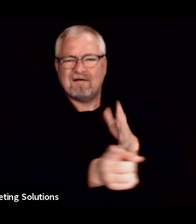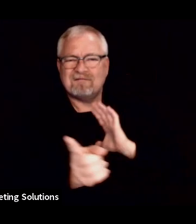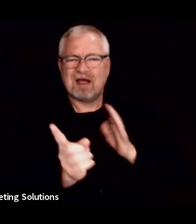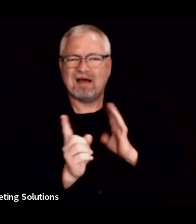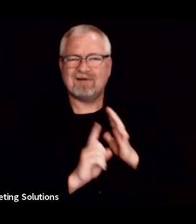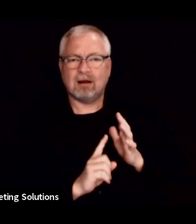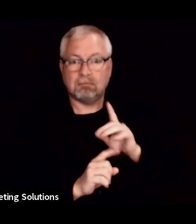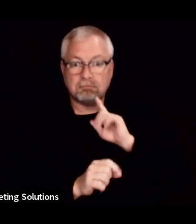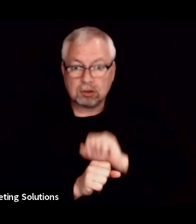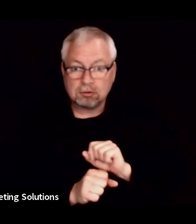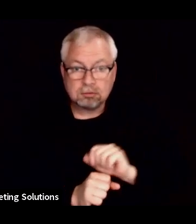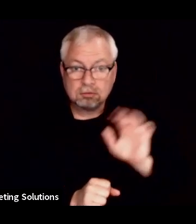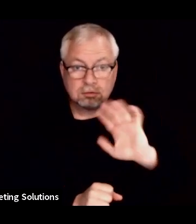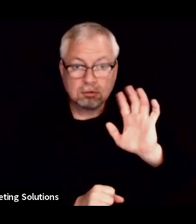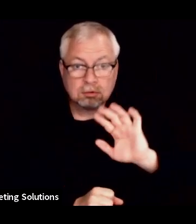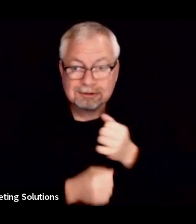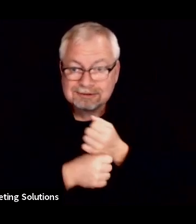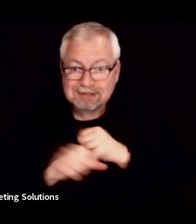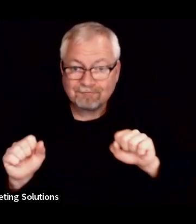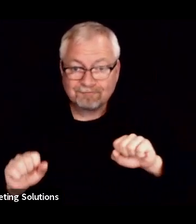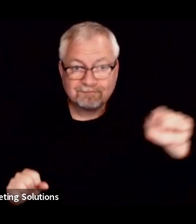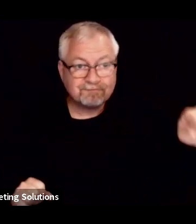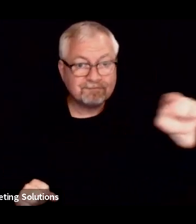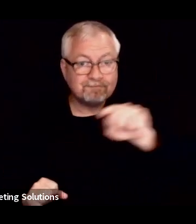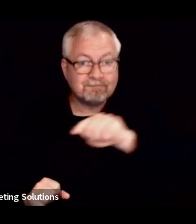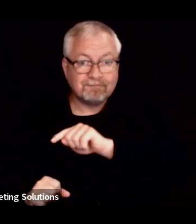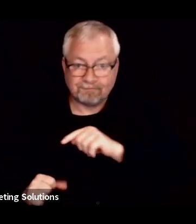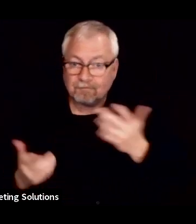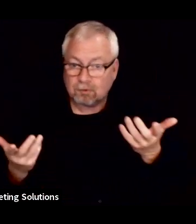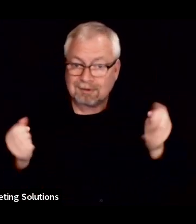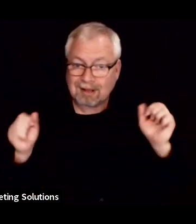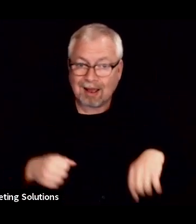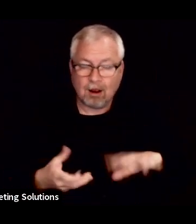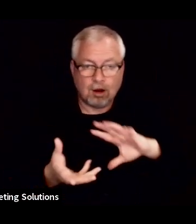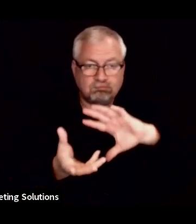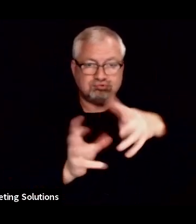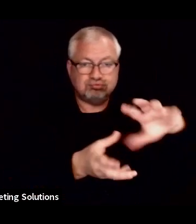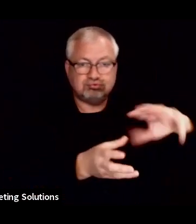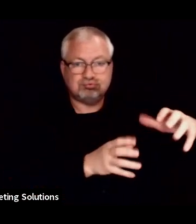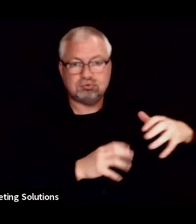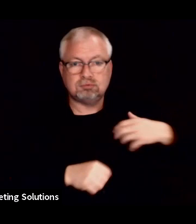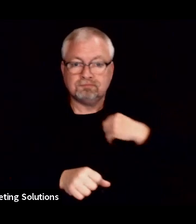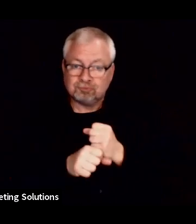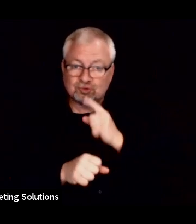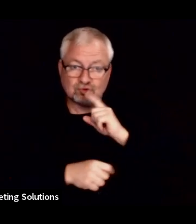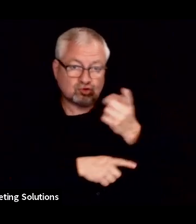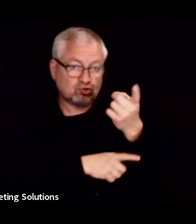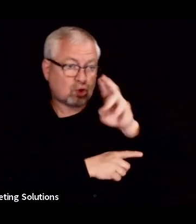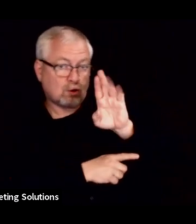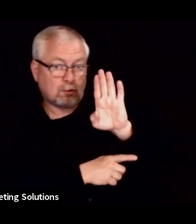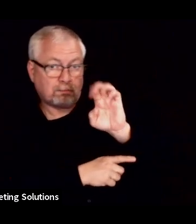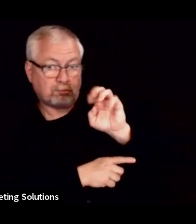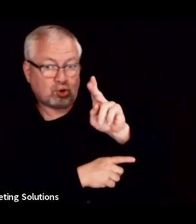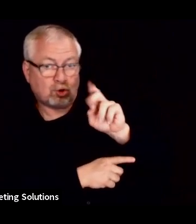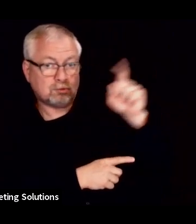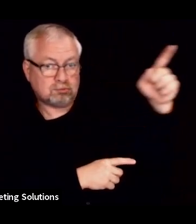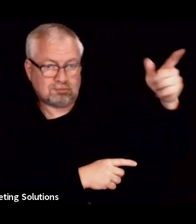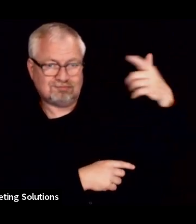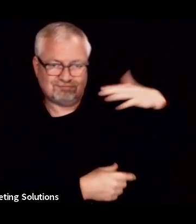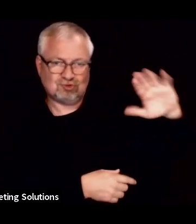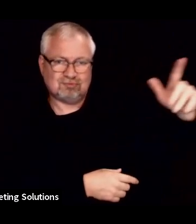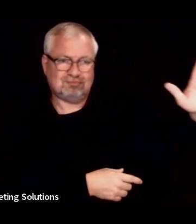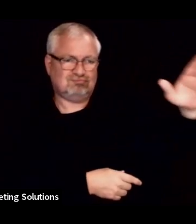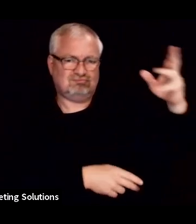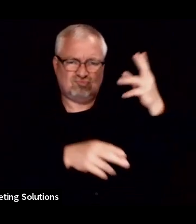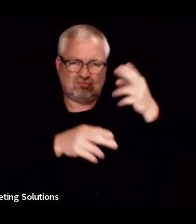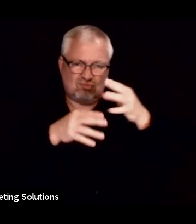mean, to have Dr. Burke call out Minneapolis and to receive a phone call from Dr. Burke, and